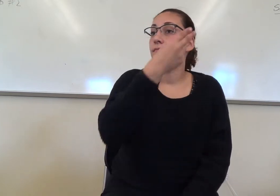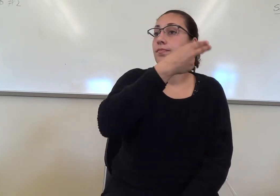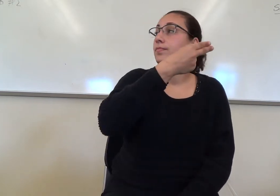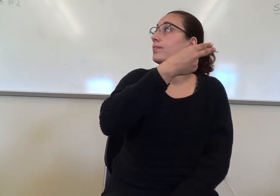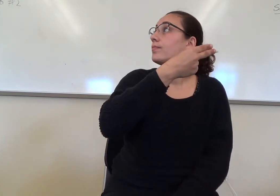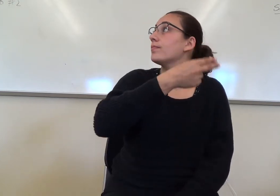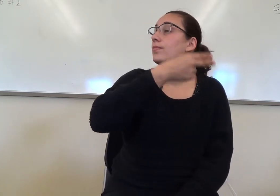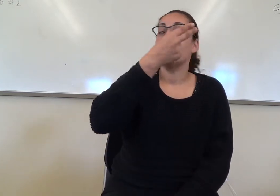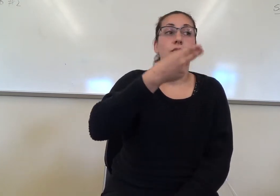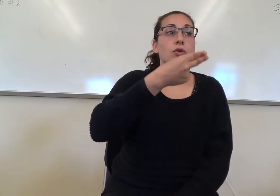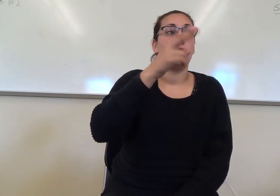Huron,